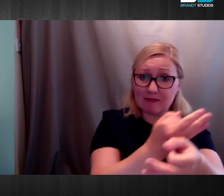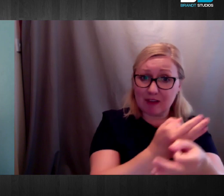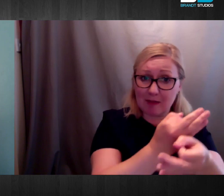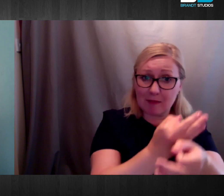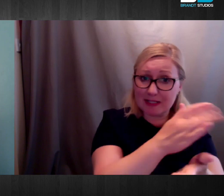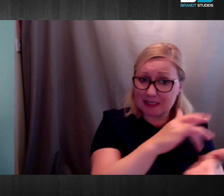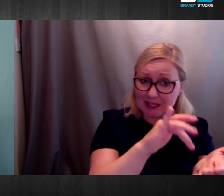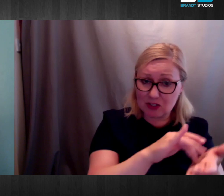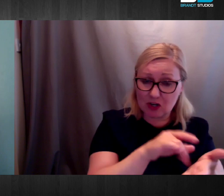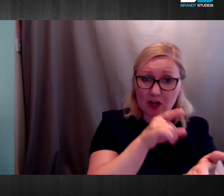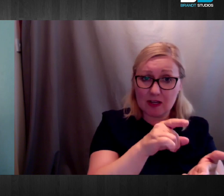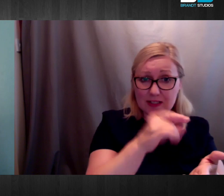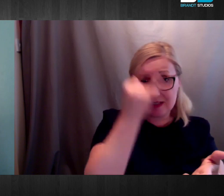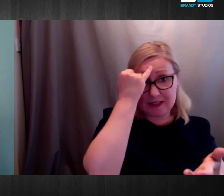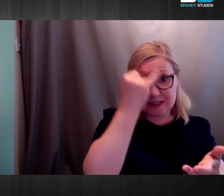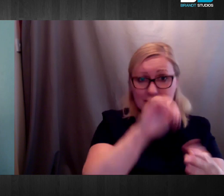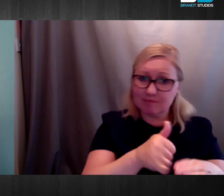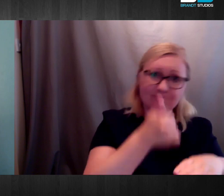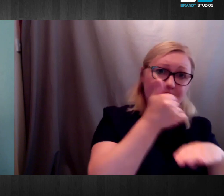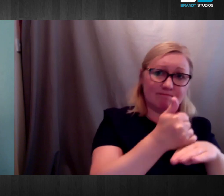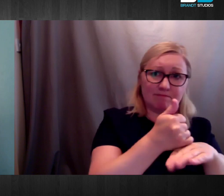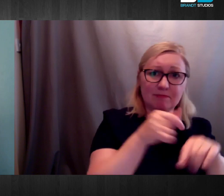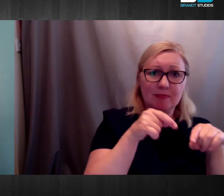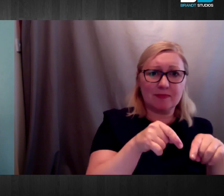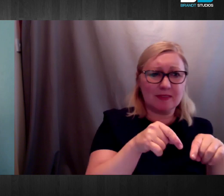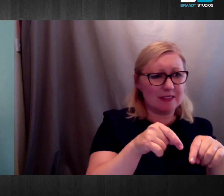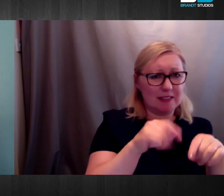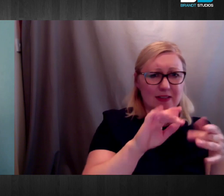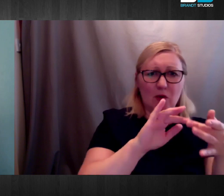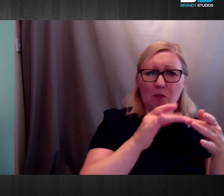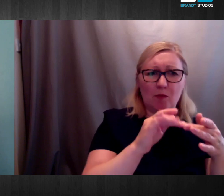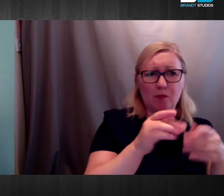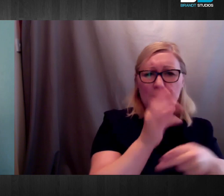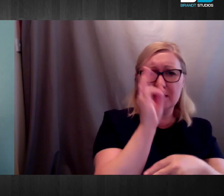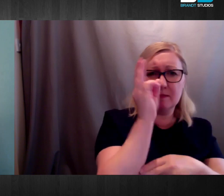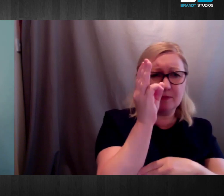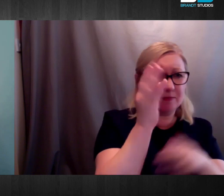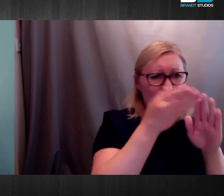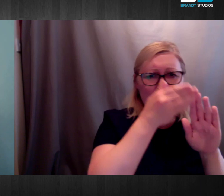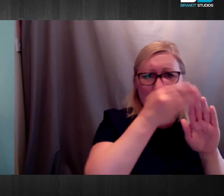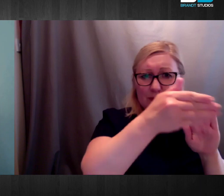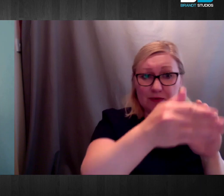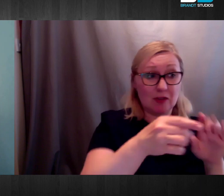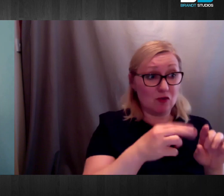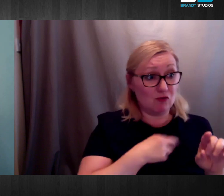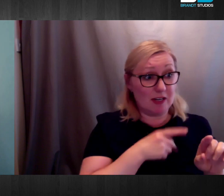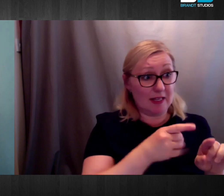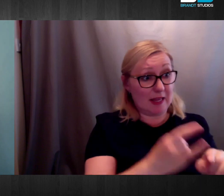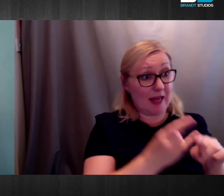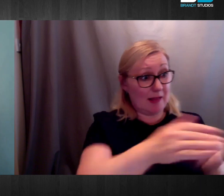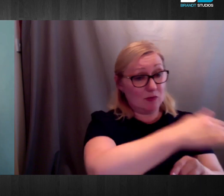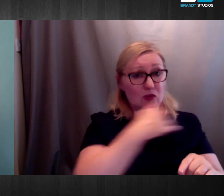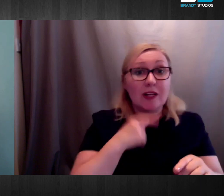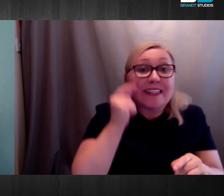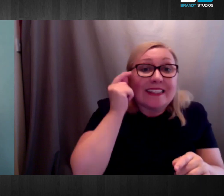and they have covered many different topics and really got us to think about empathy. Certainly, even for me preparing for today, I feel I've gone on a